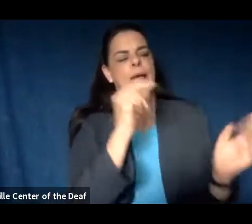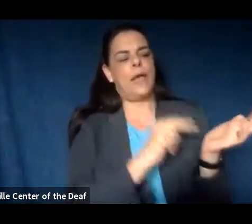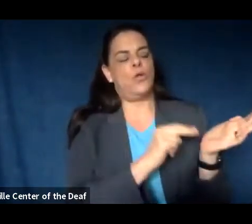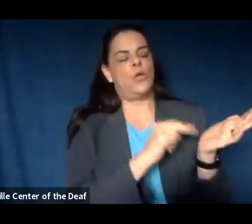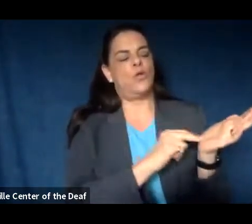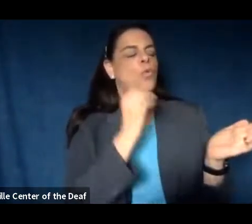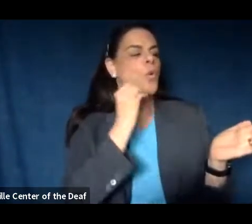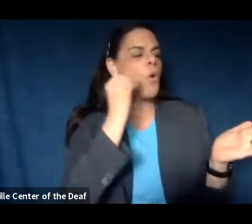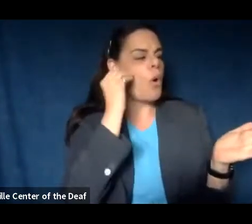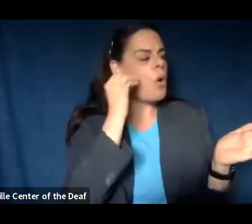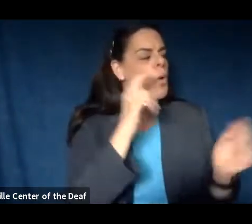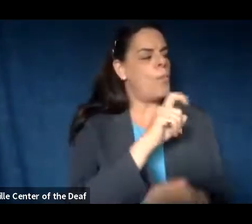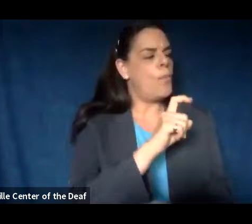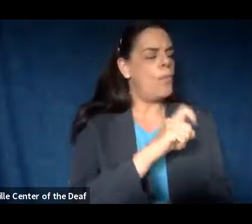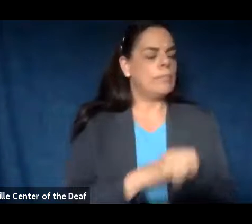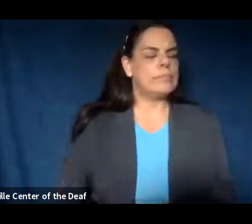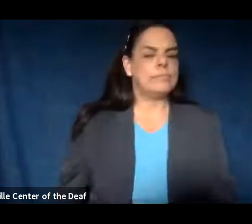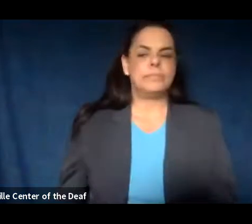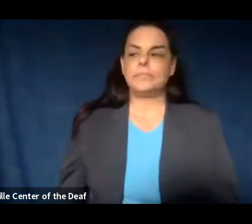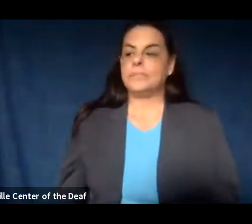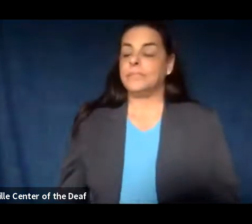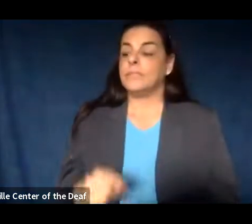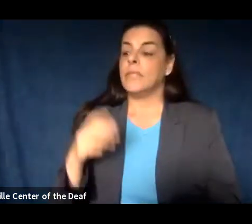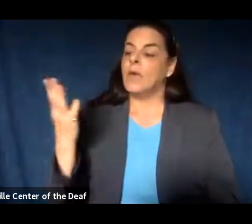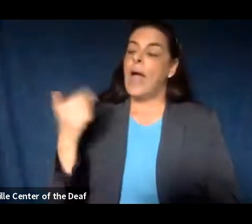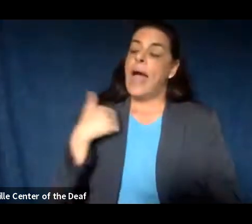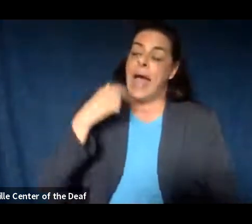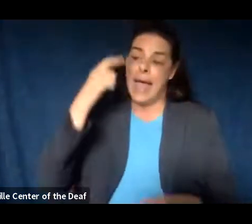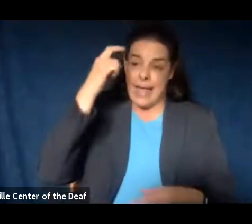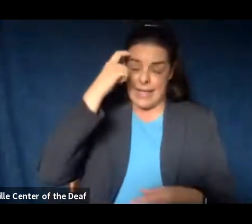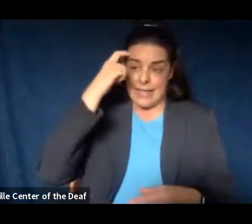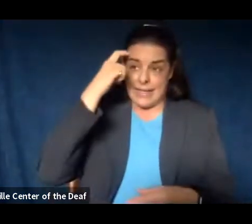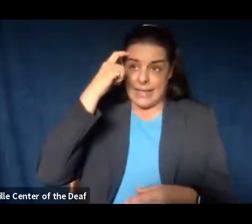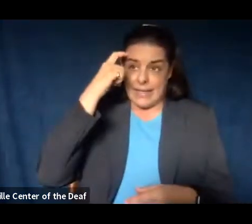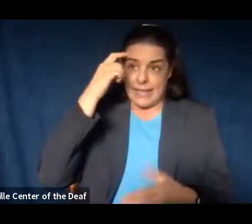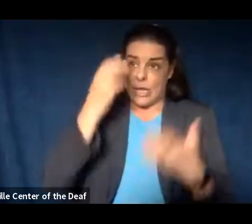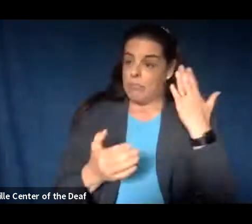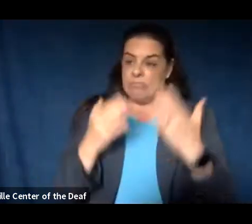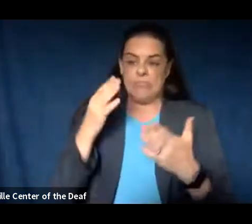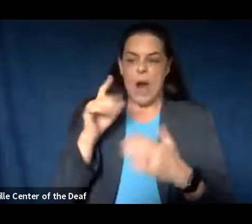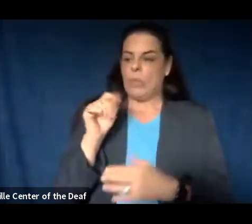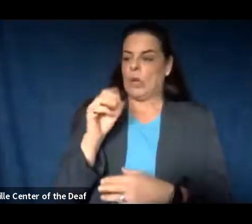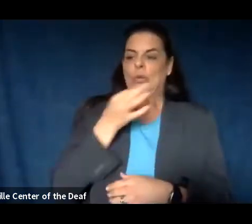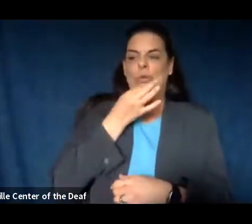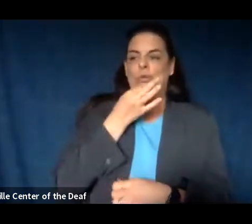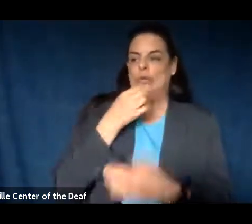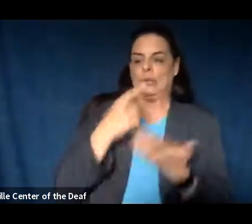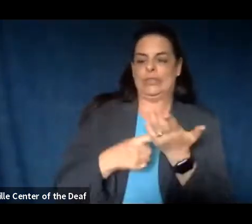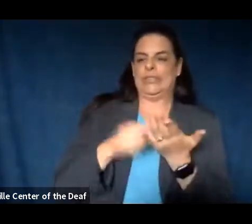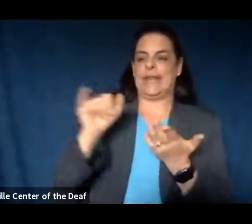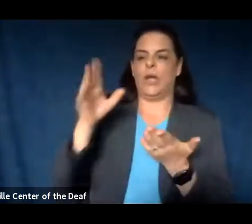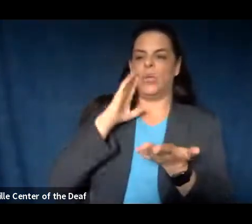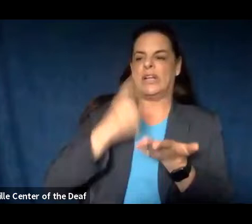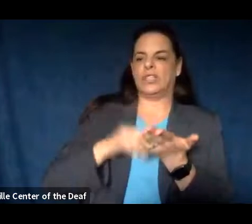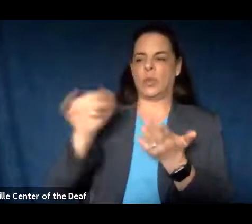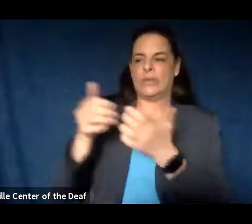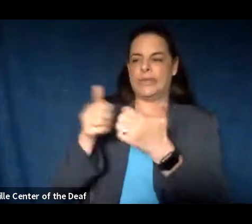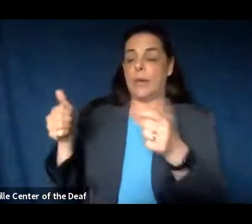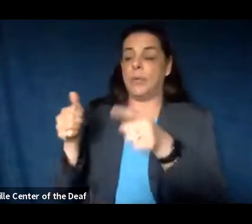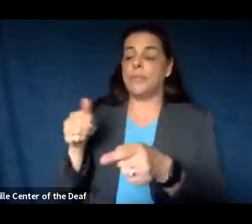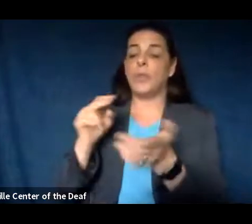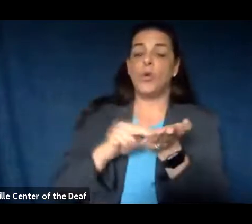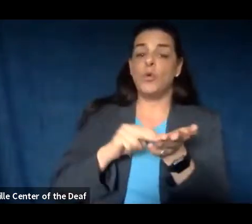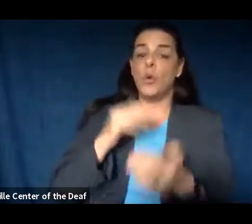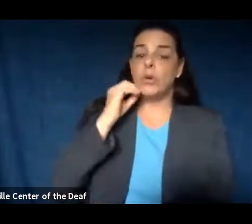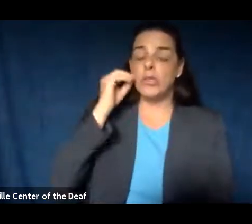lifted from hospitals and nursing homes? I think that it's probably two things, and we'll talk about those separately a little bit. The nursing home piece,